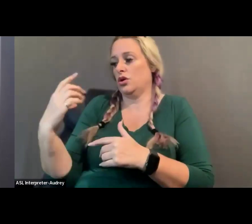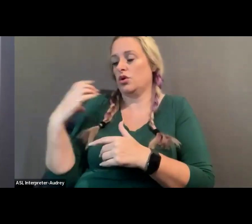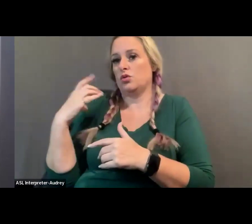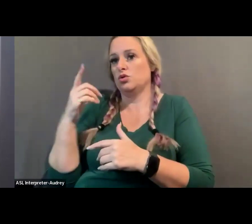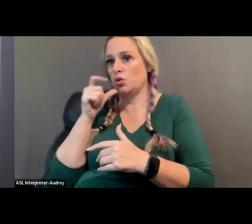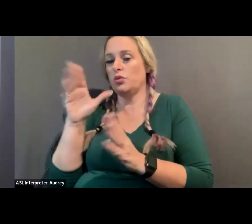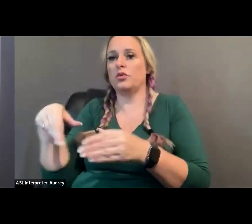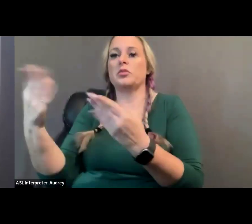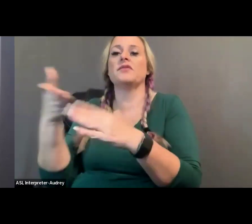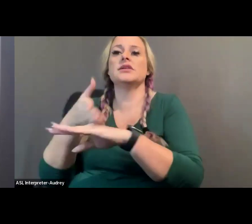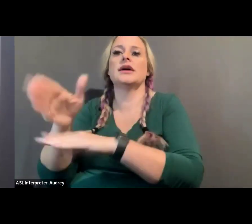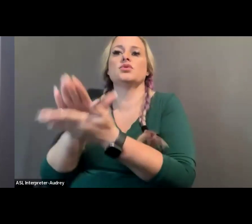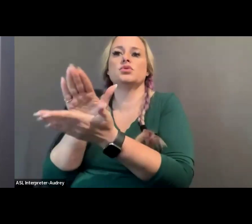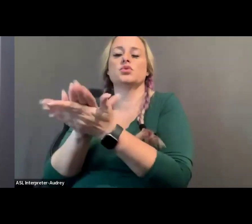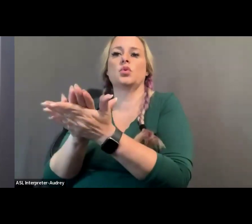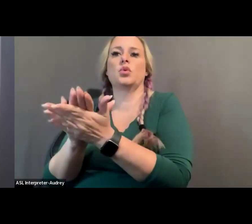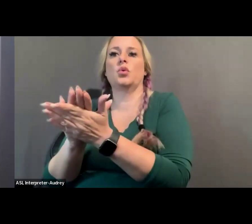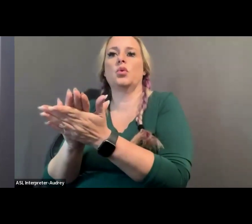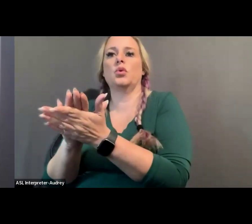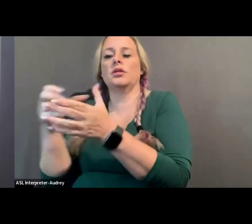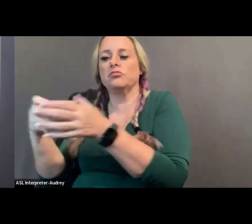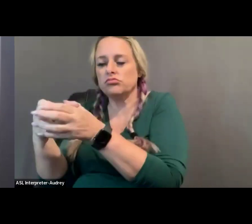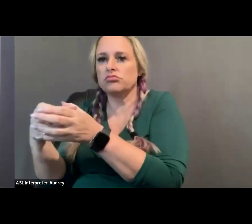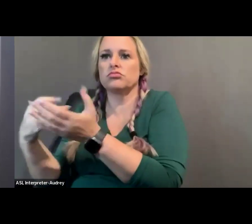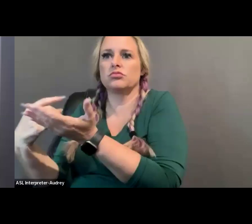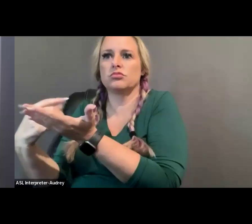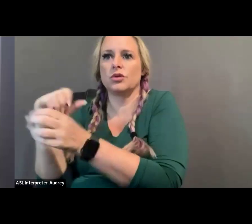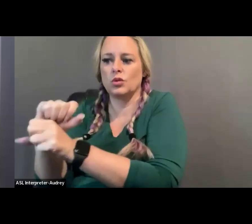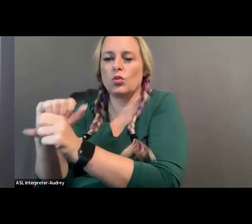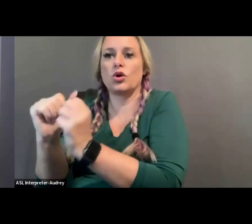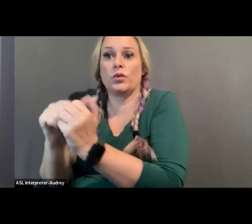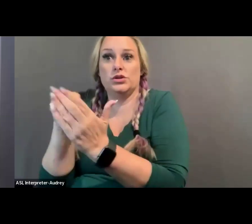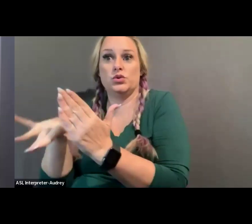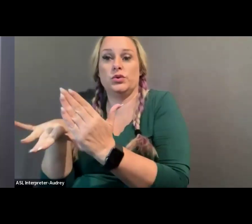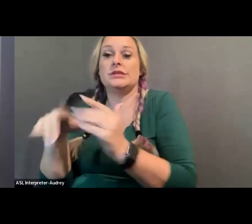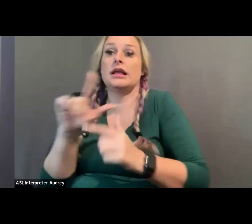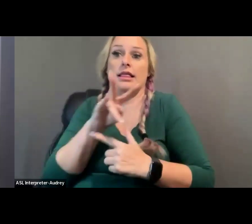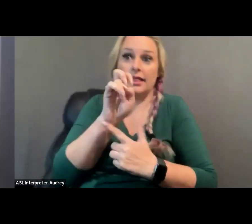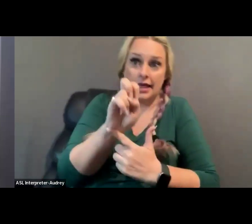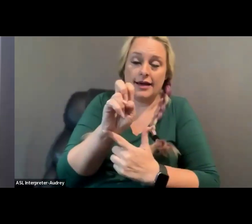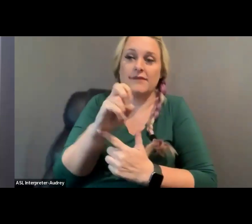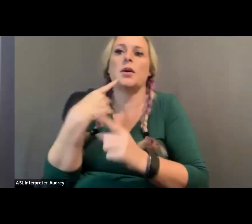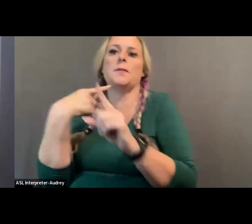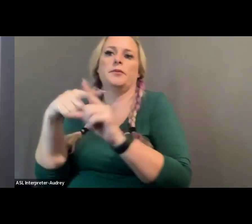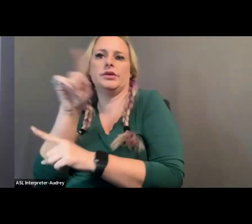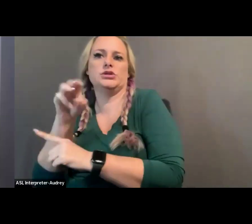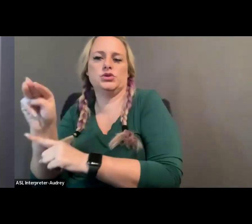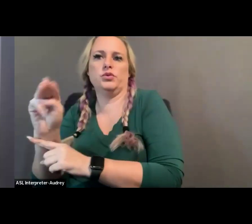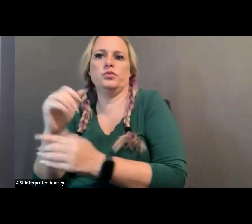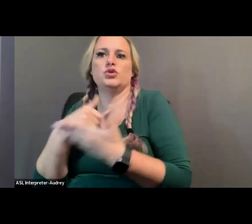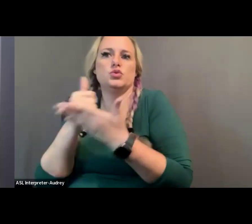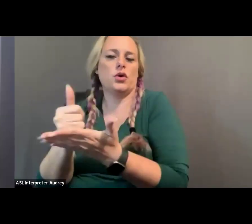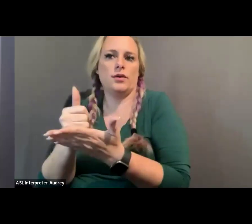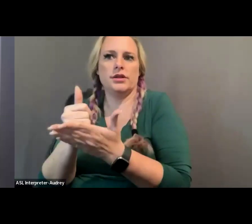after school sessions with our students live and in Zoom across all three high schools to get them prepared for the AP